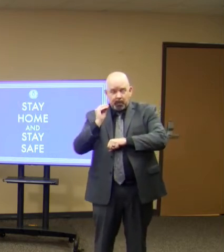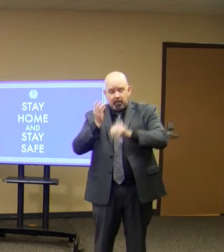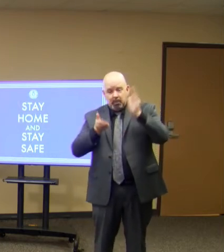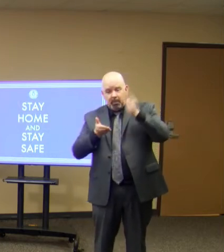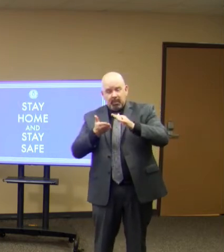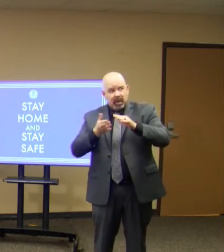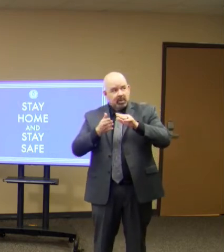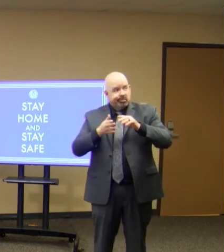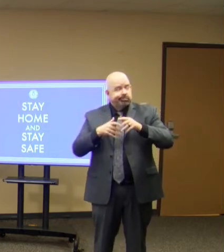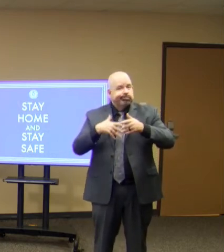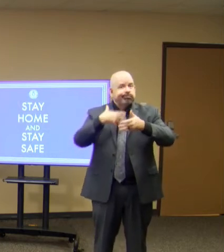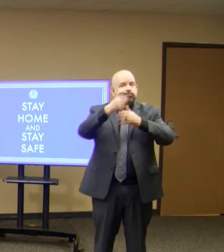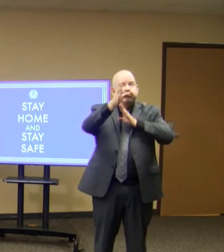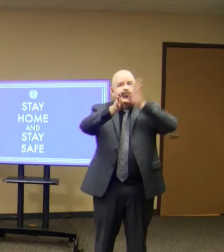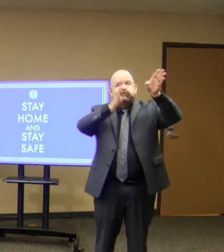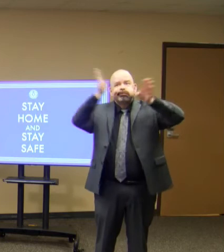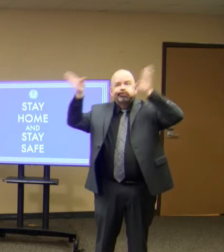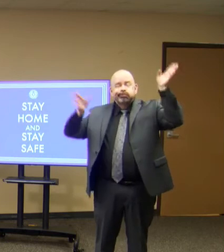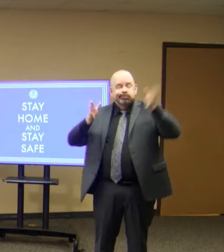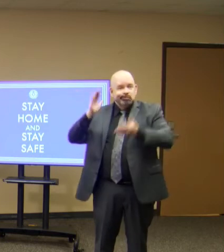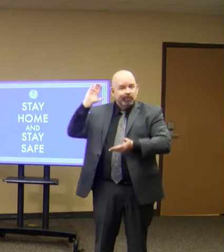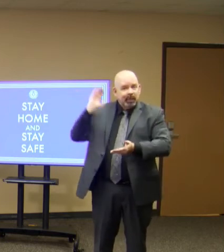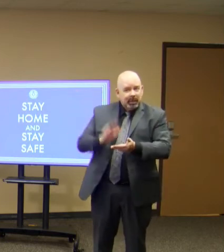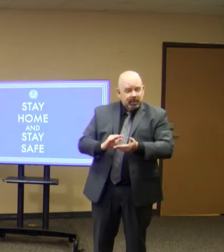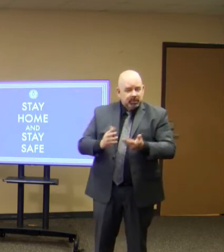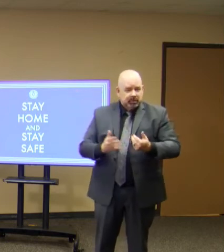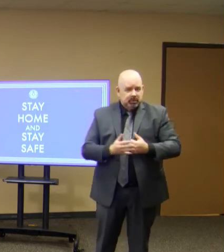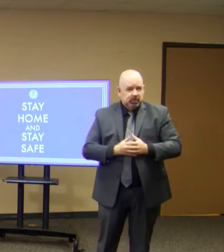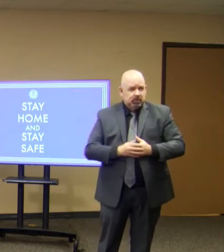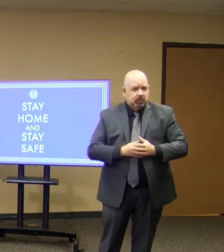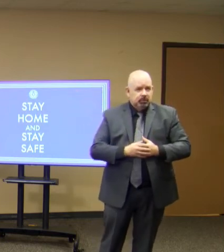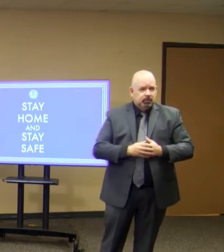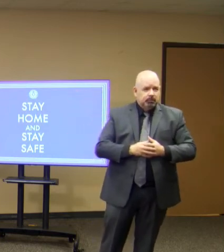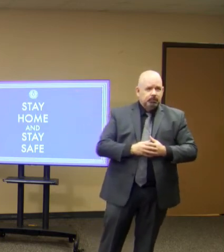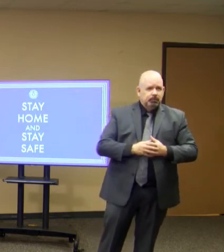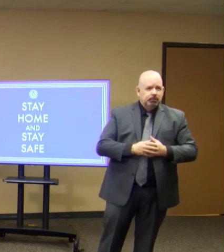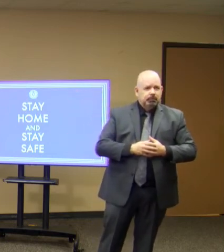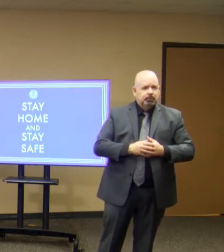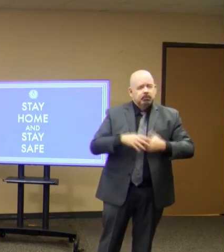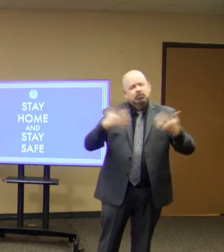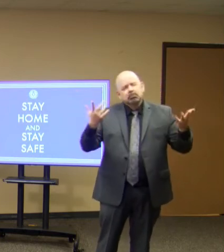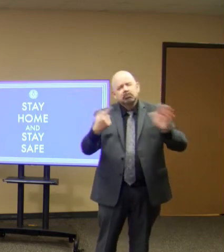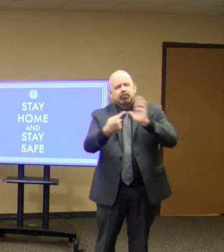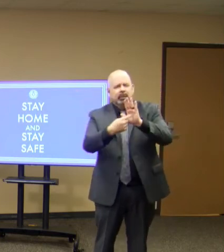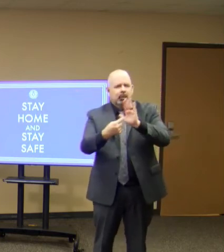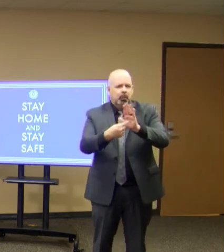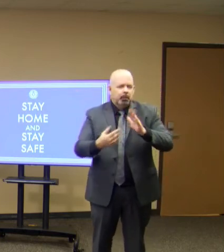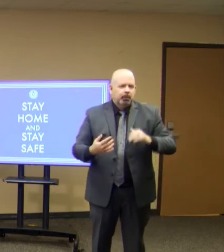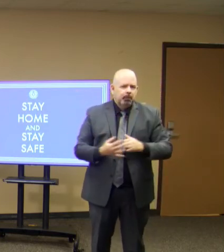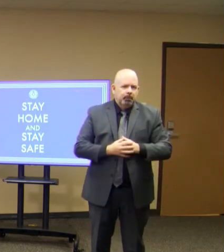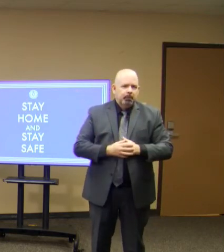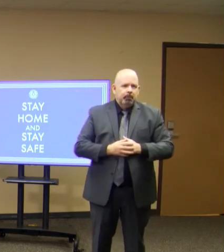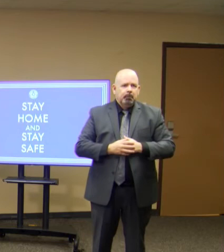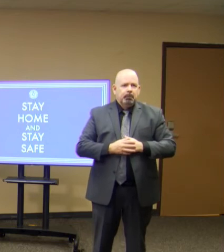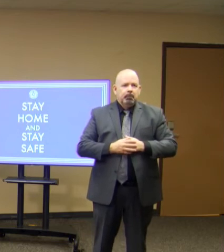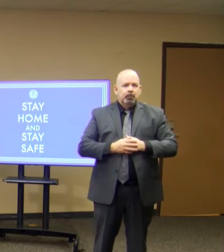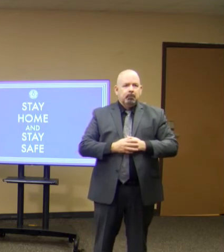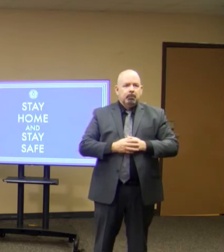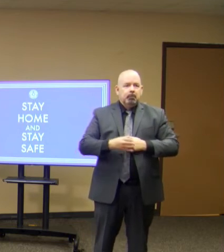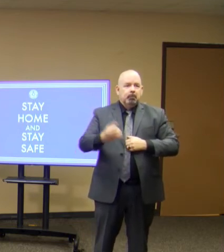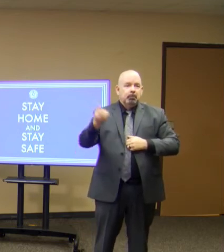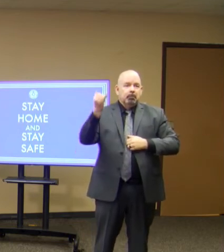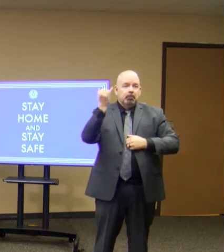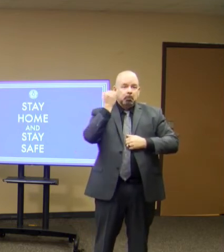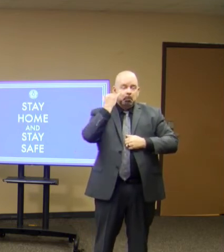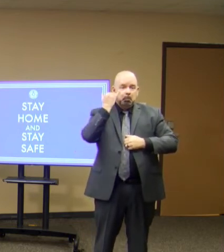for instance, if you were using a curbside pickup for your groceries, but now